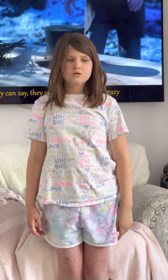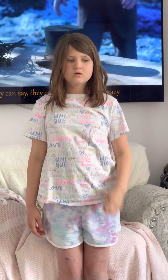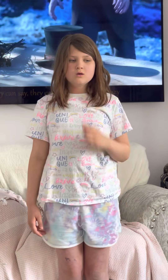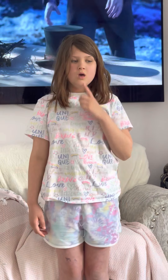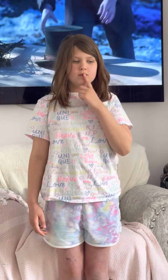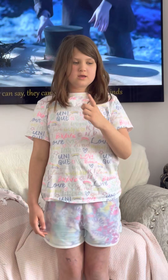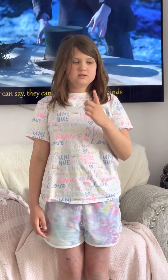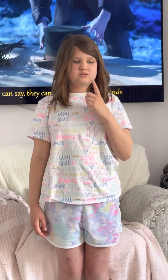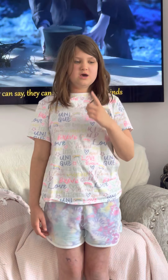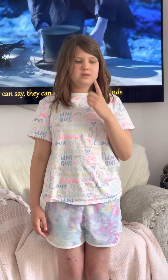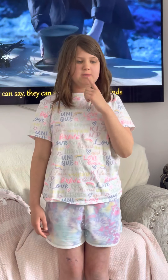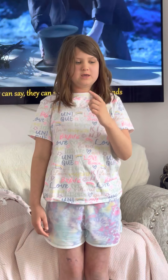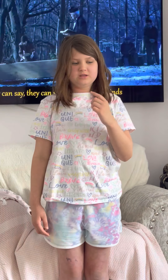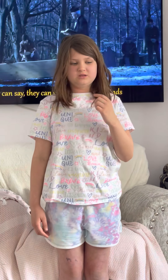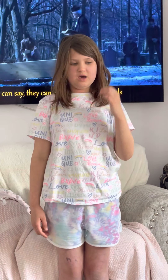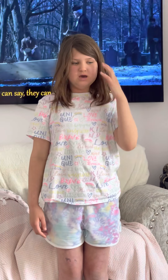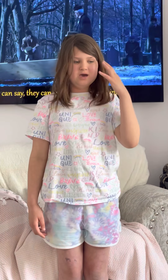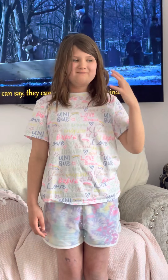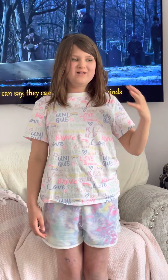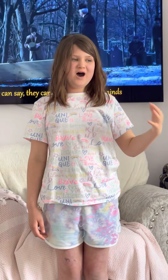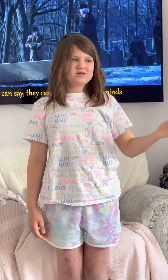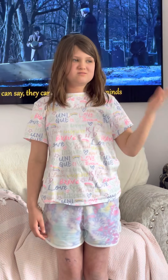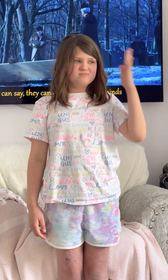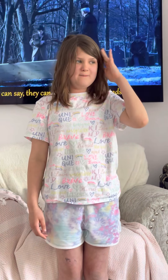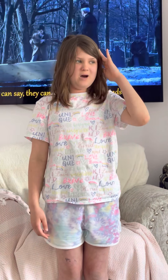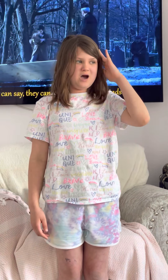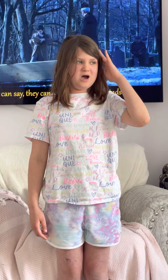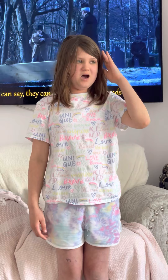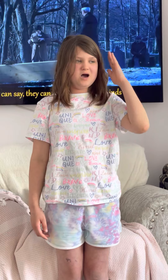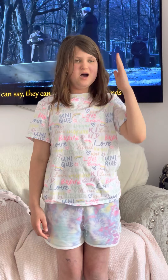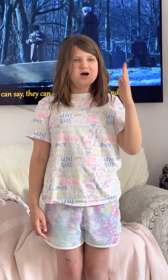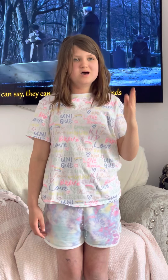They can say, they can say, I've lost my mind.